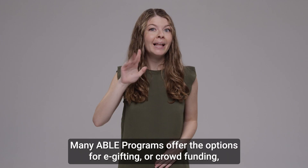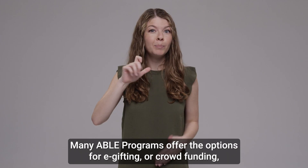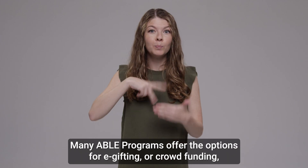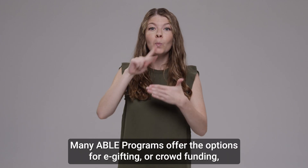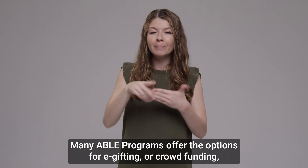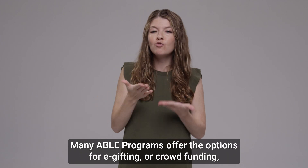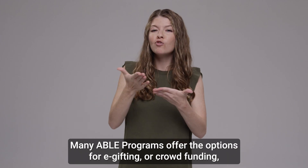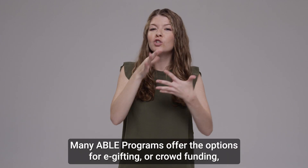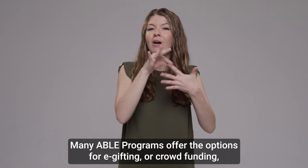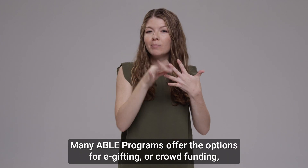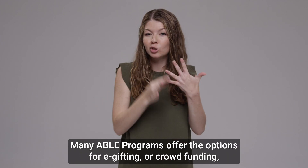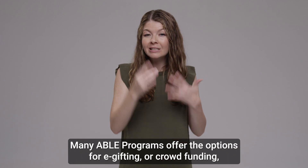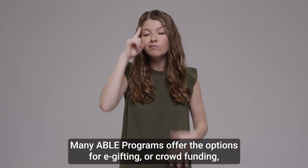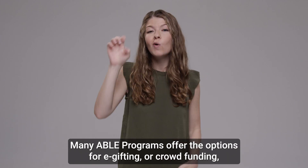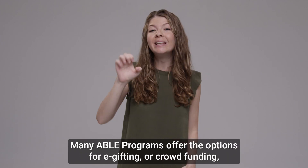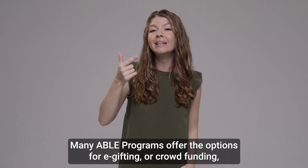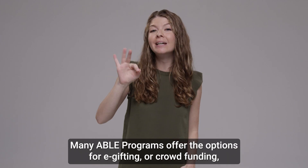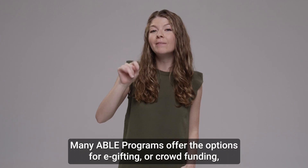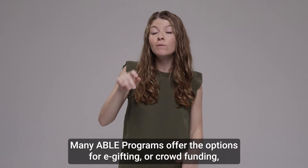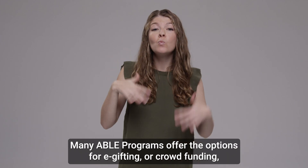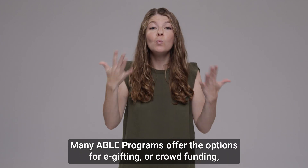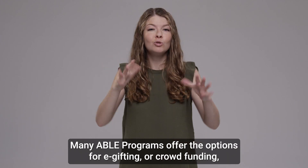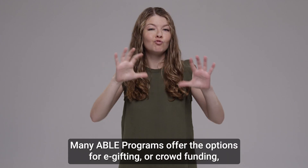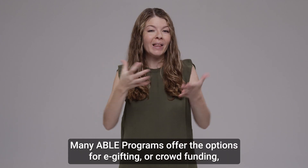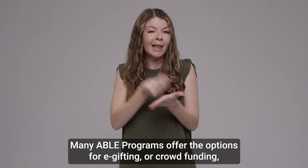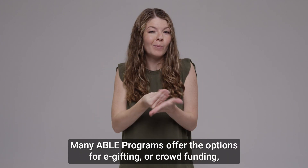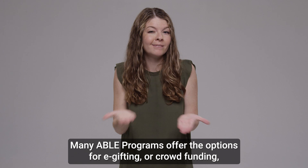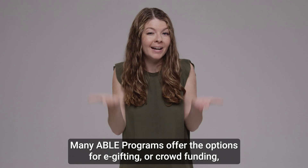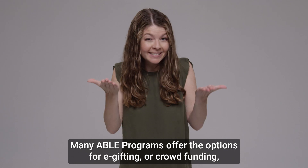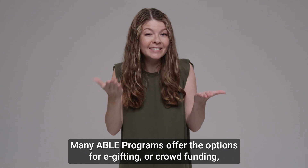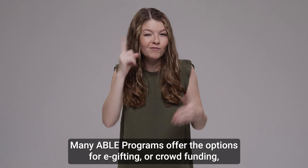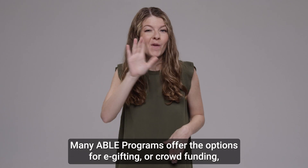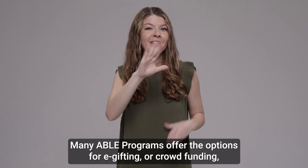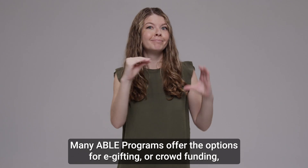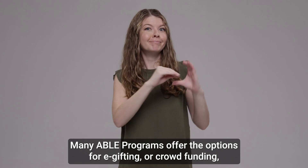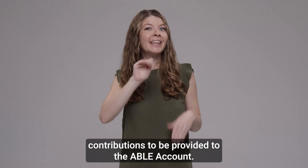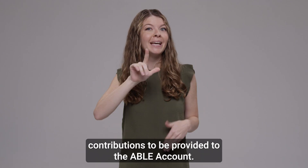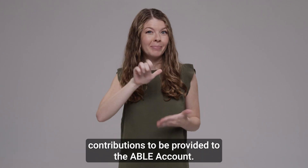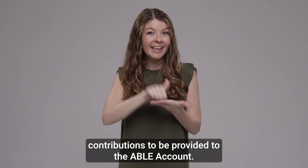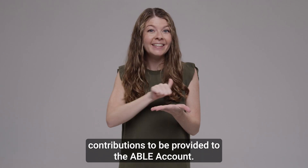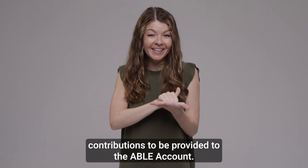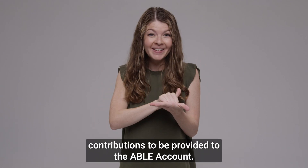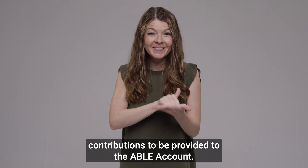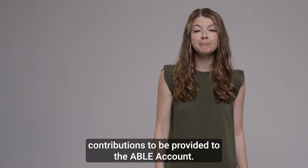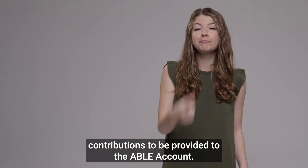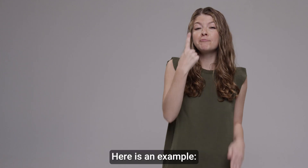Many ABLE programs offer the options for e-gifting or crowdfunding contributions to be provided to the